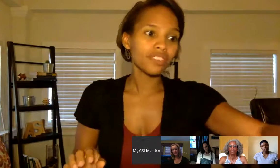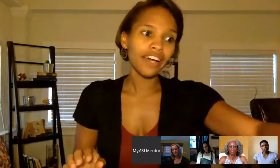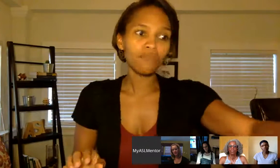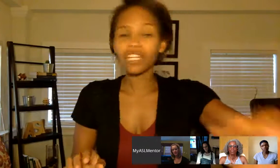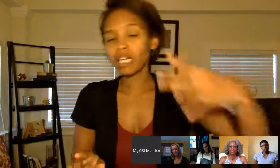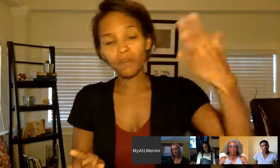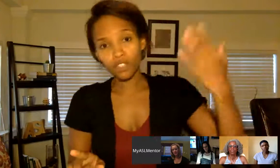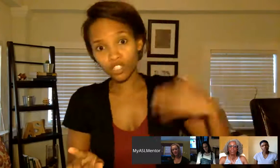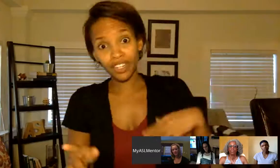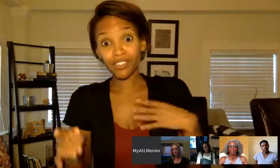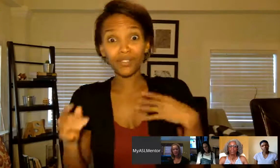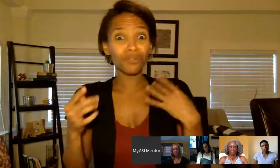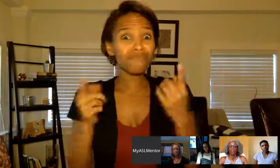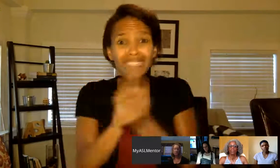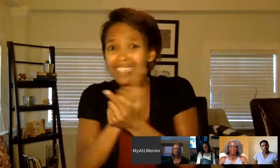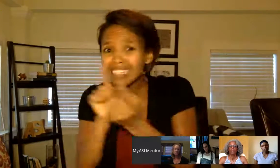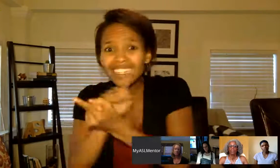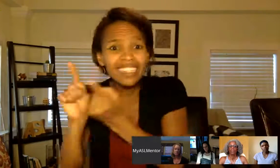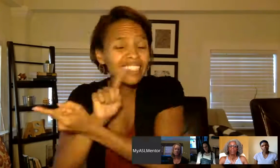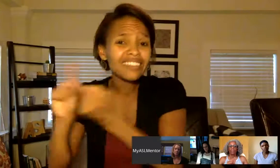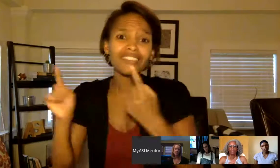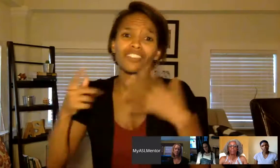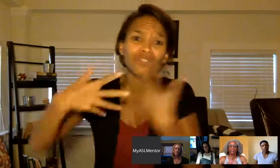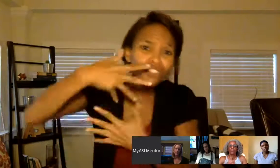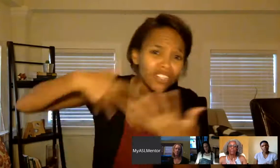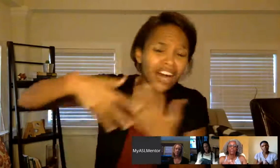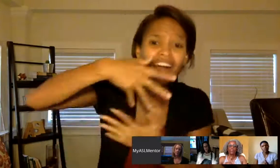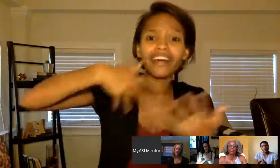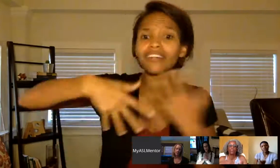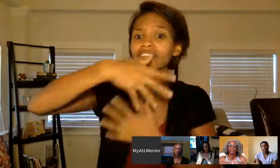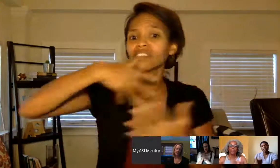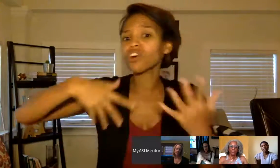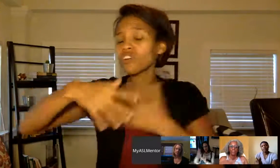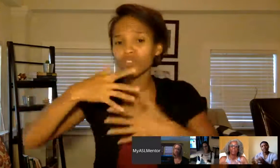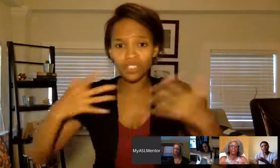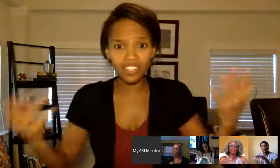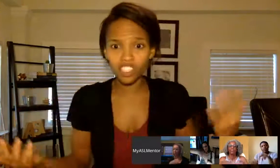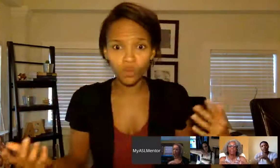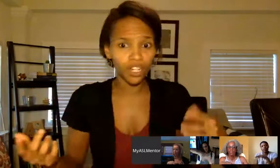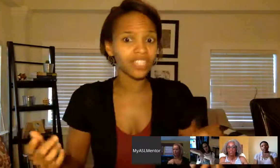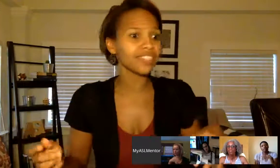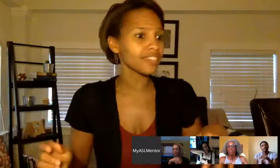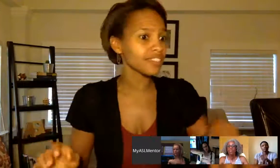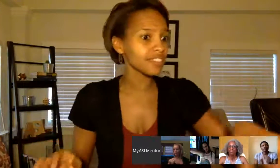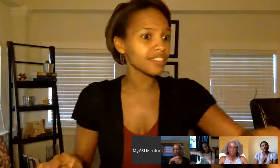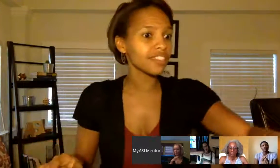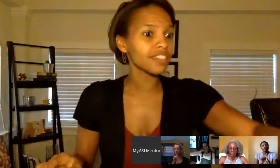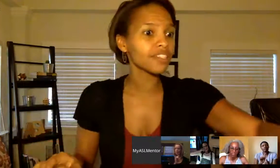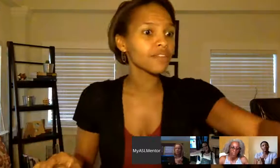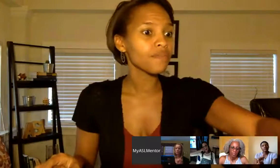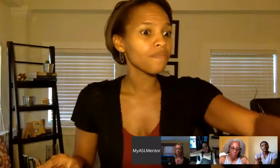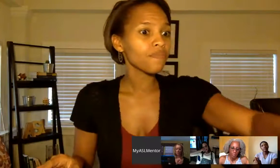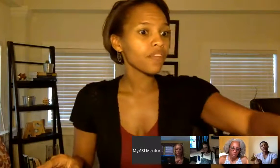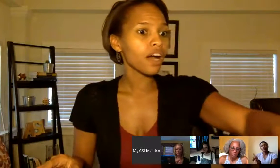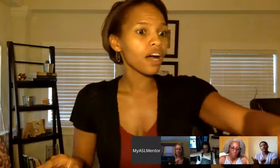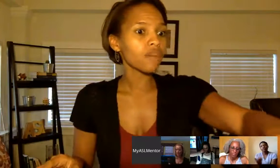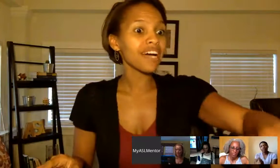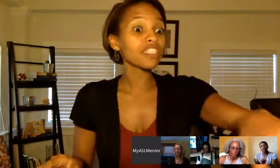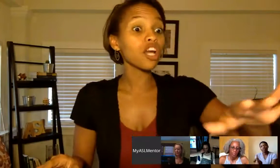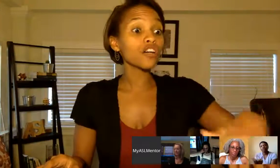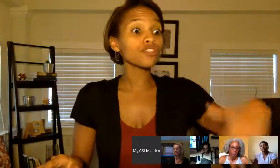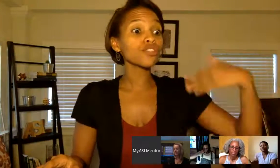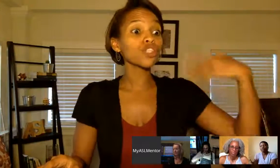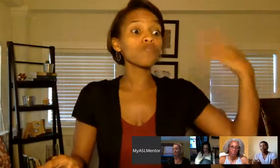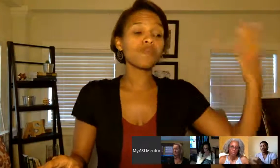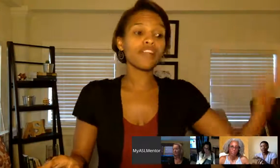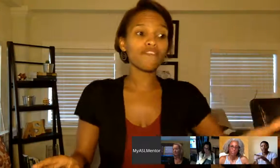You could sign meeting people as great too. Meet, socialize, all those things could work in this sentence. As